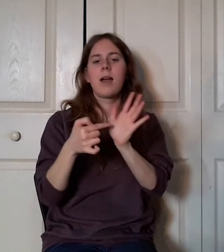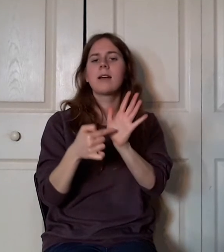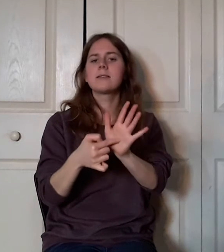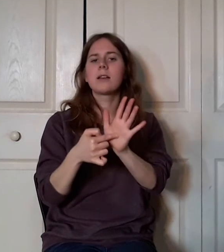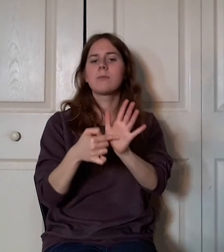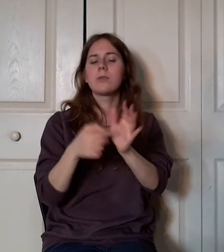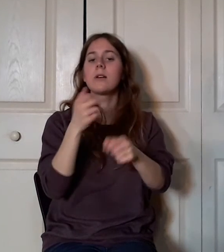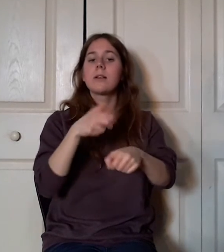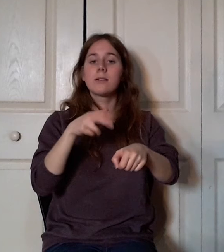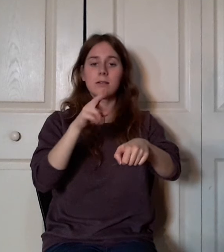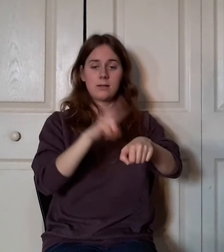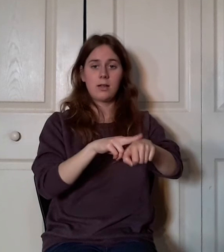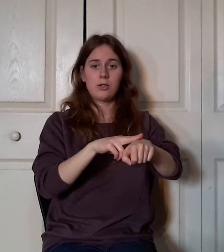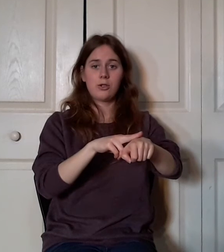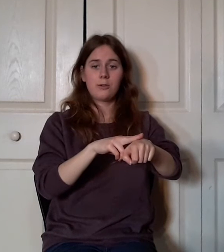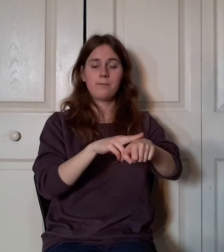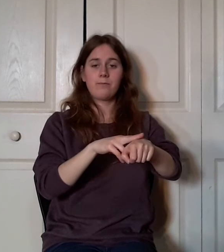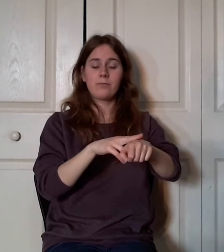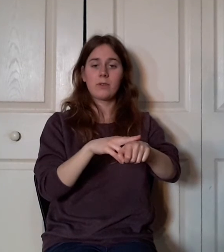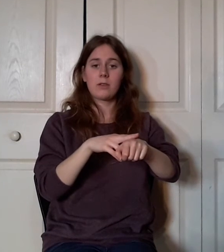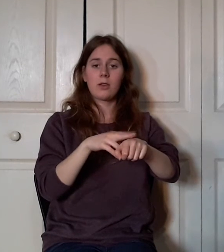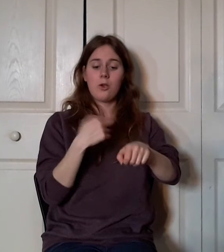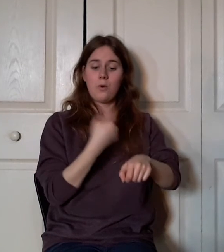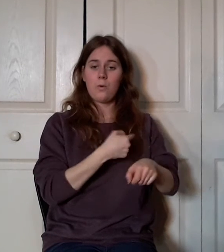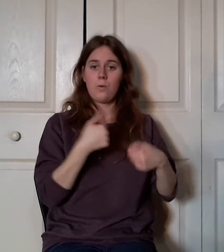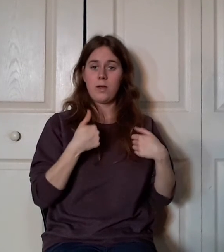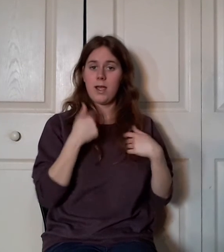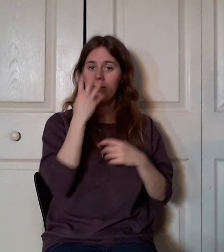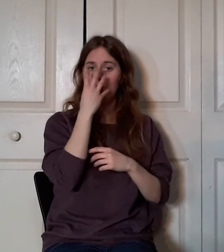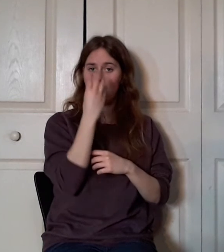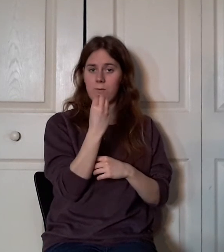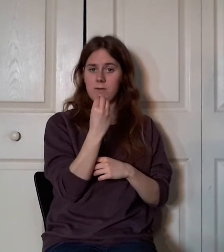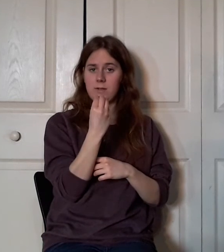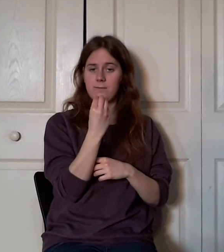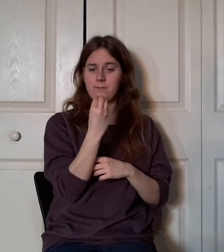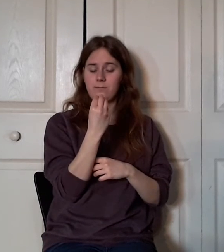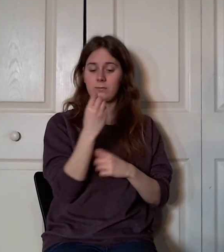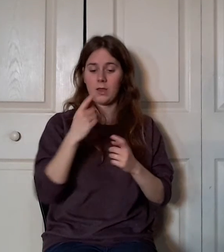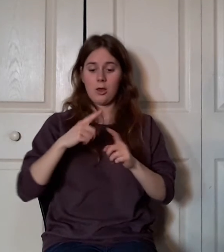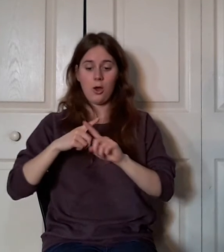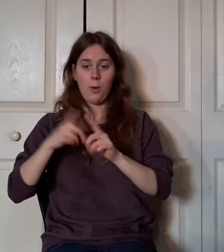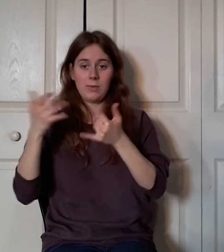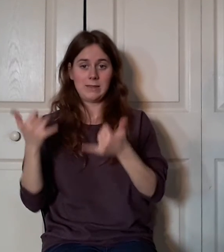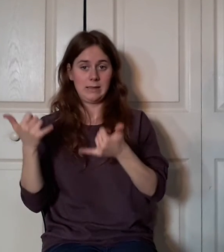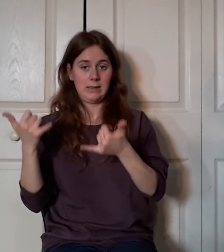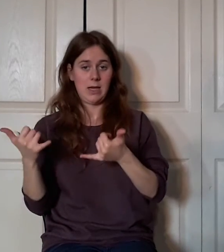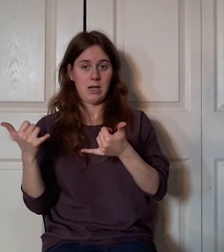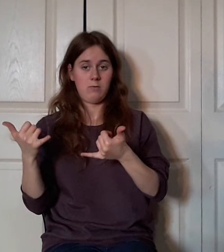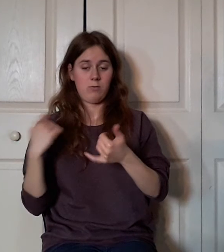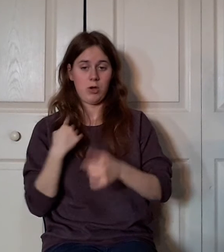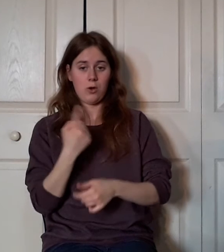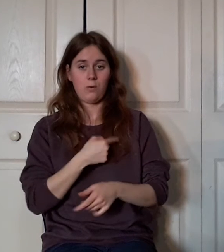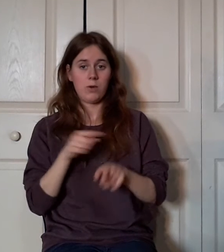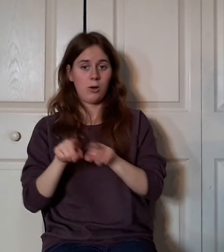nature, you have things that look like this. We call them wolves. But today in our lives, we also have things that look